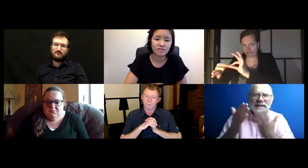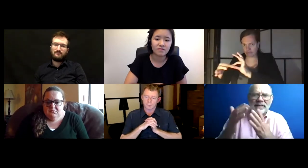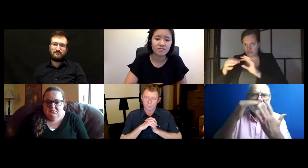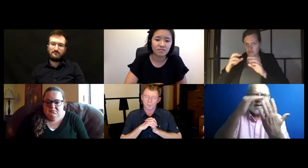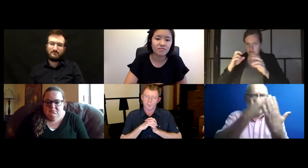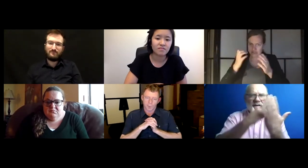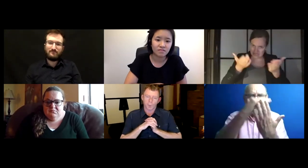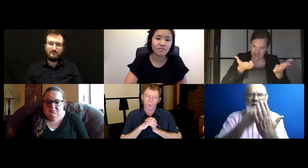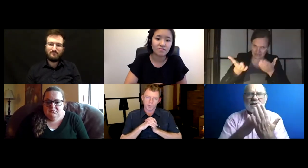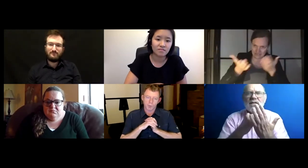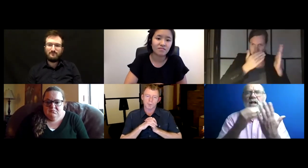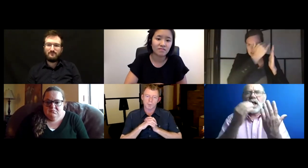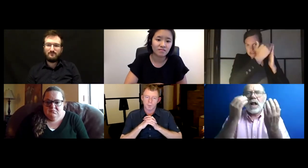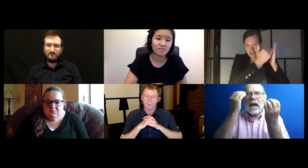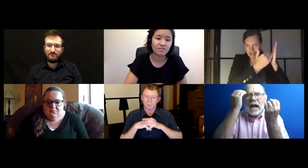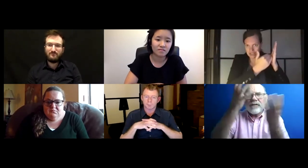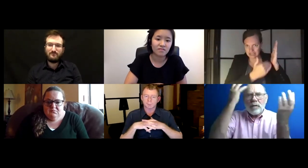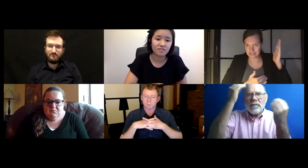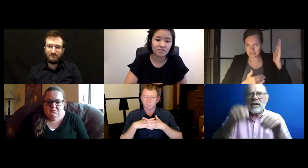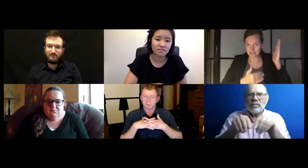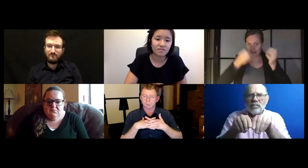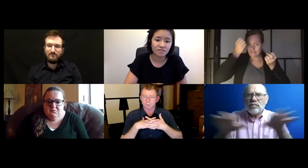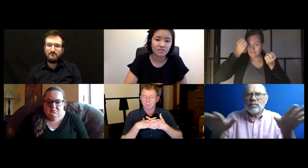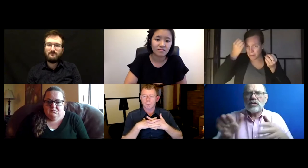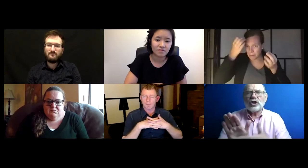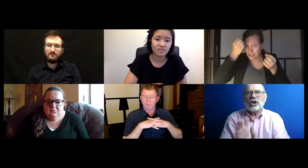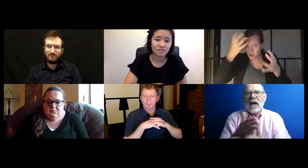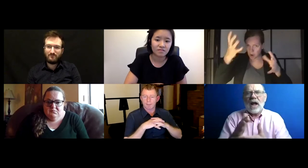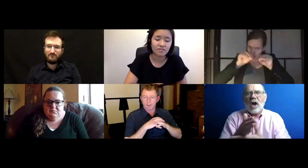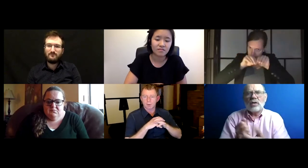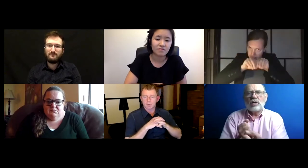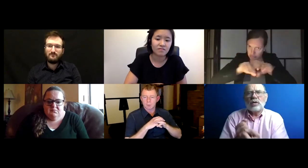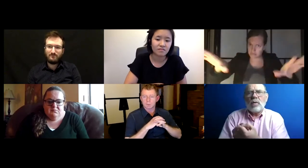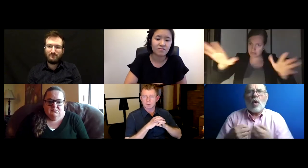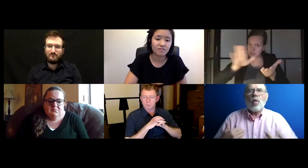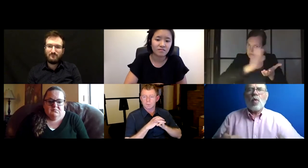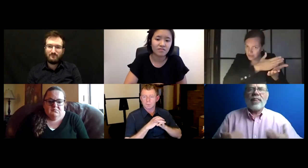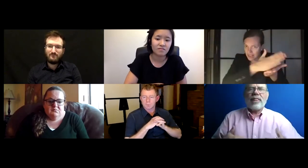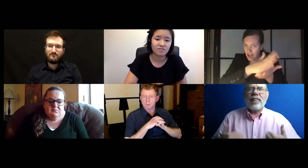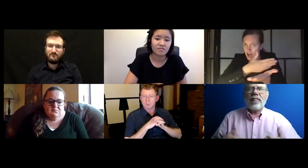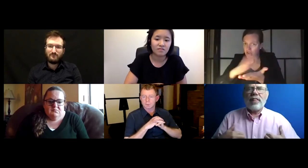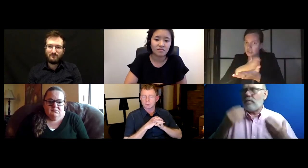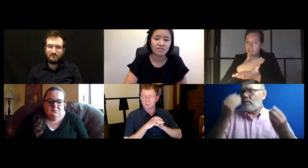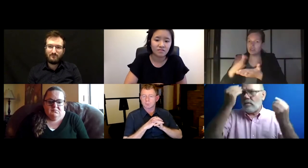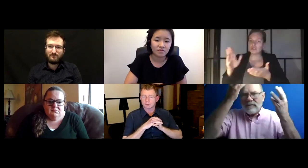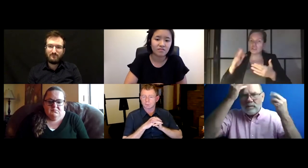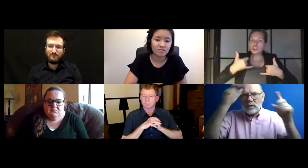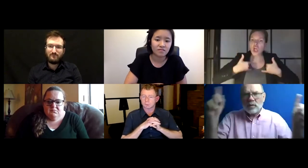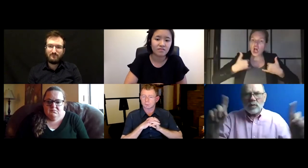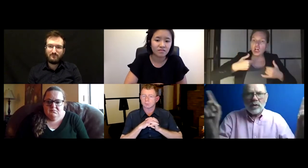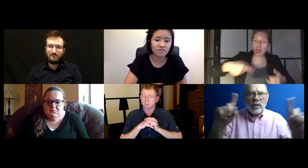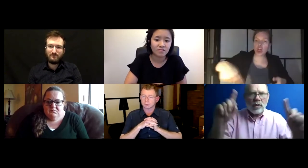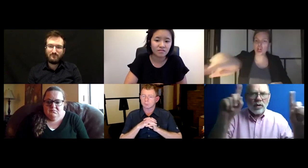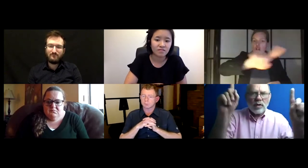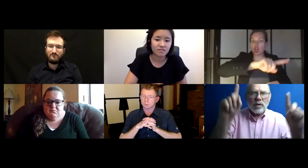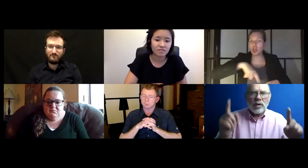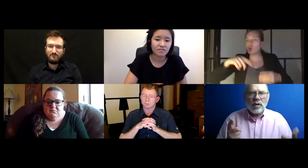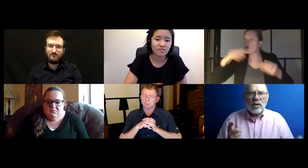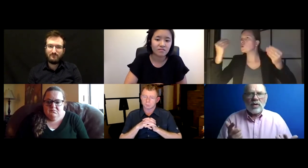as was again previously mentioned, a centralized hub of information that can be shared with our youth,